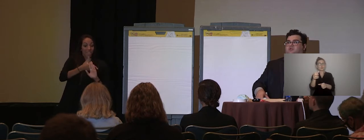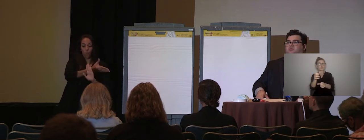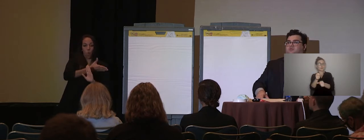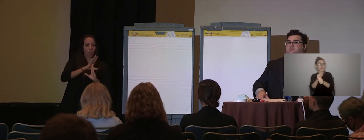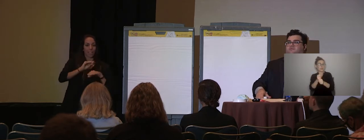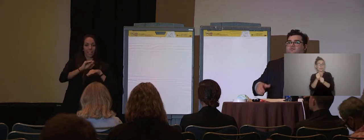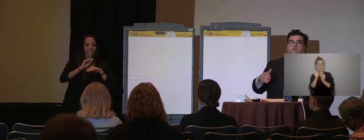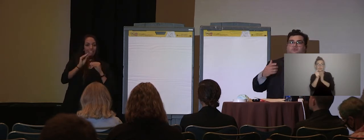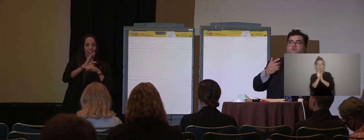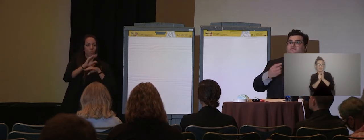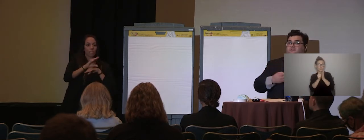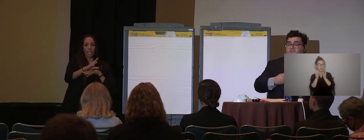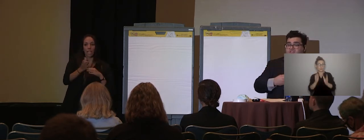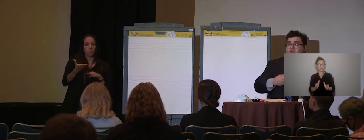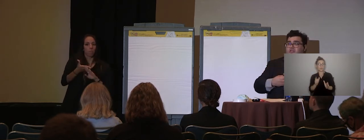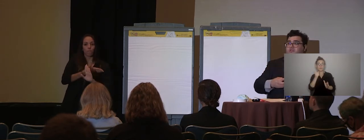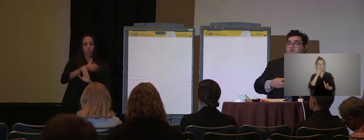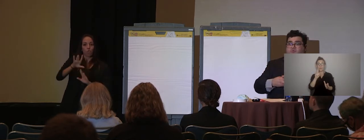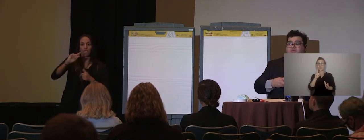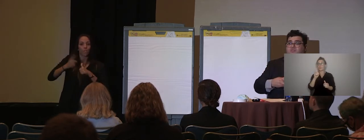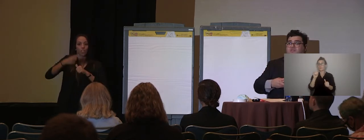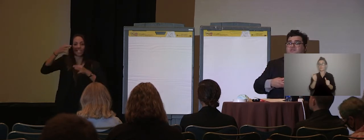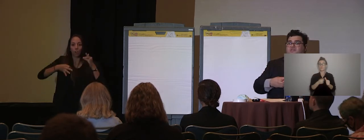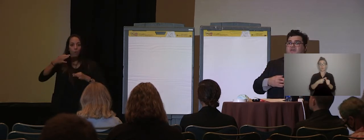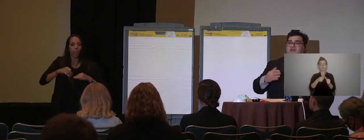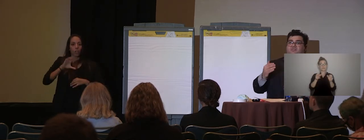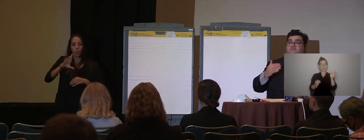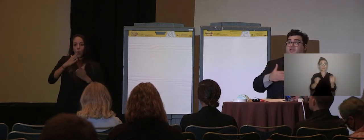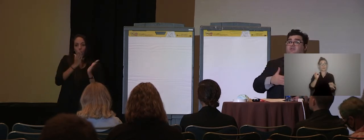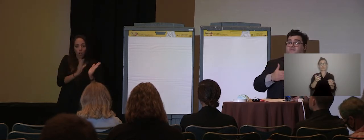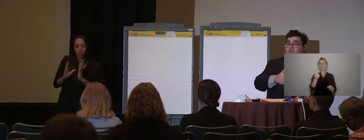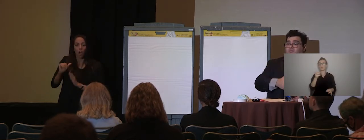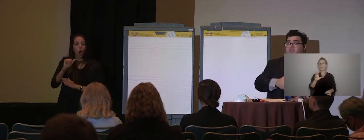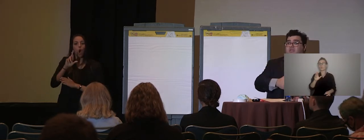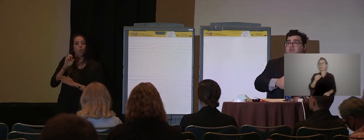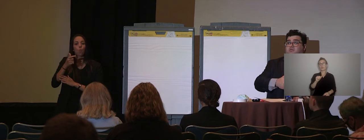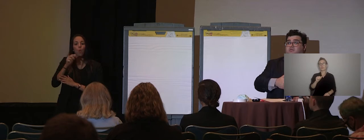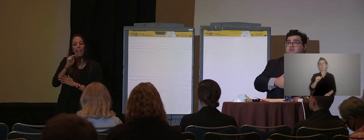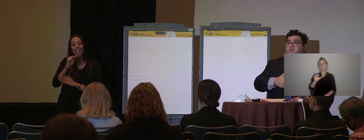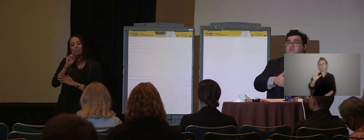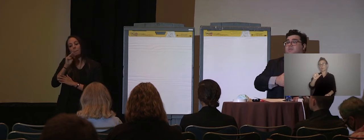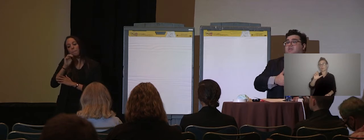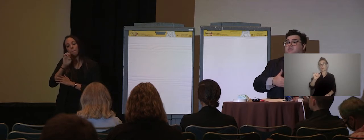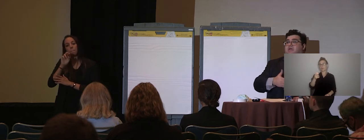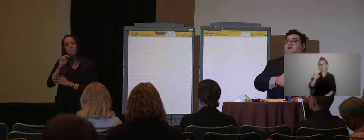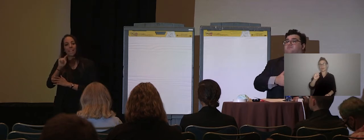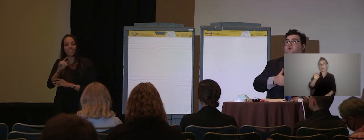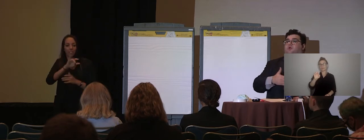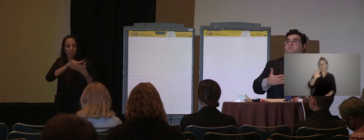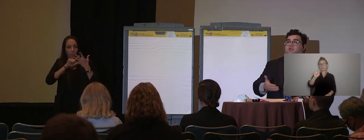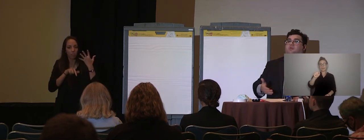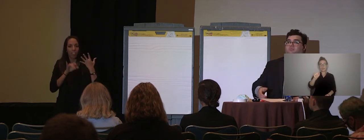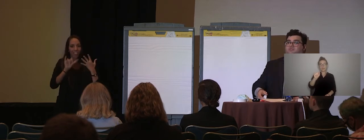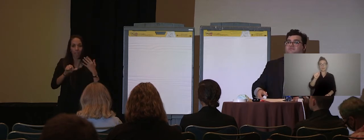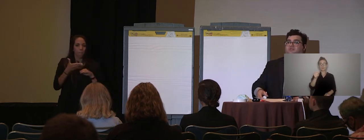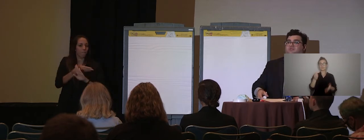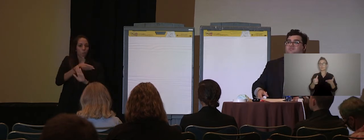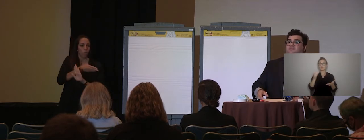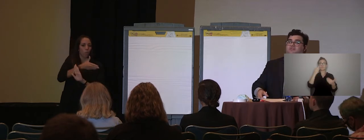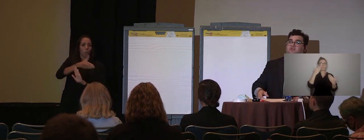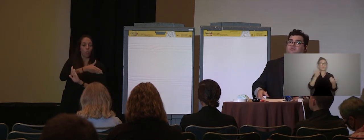later for your first hearing, your arraignment, things like that, at the very, very beginning, you may have no one but a